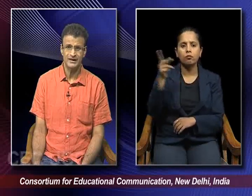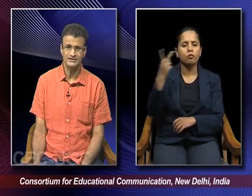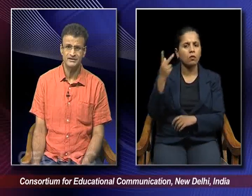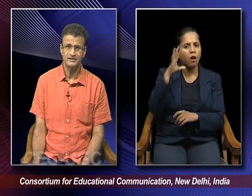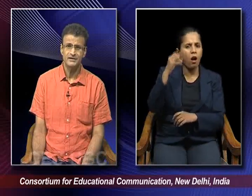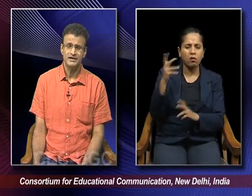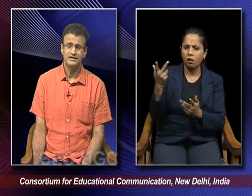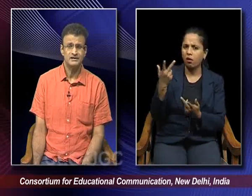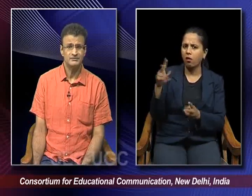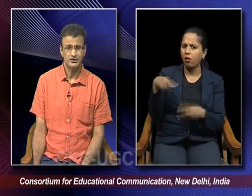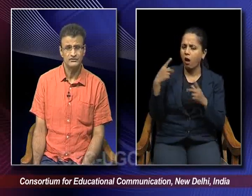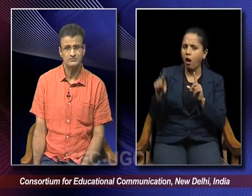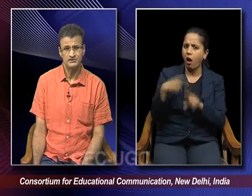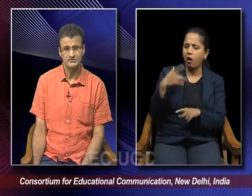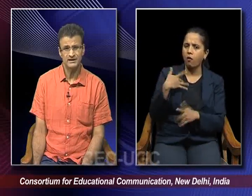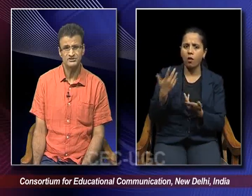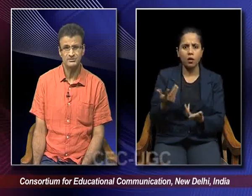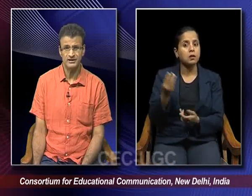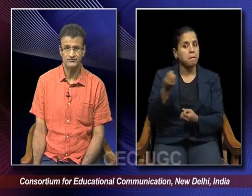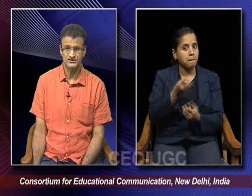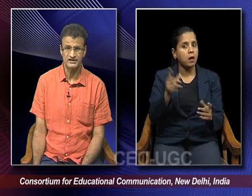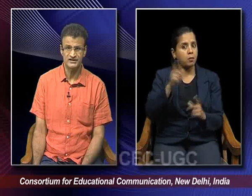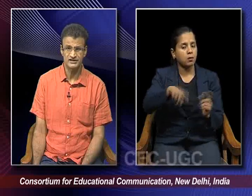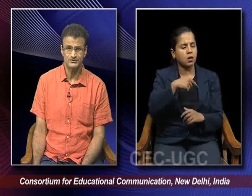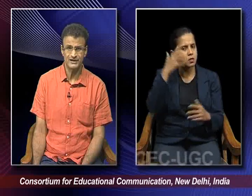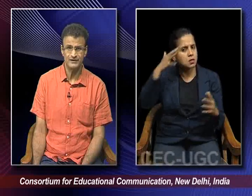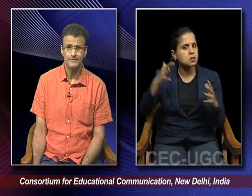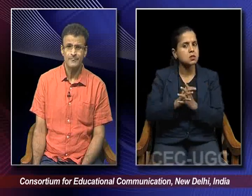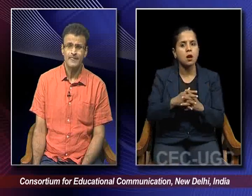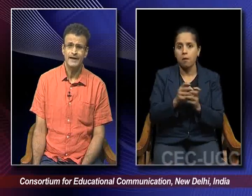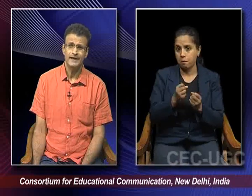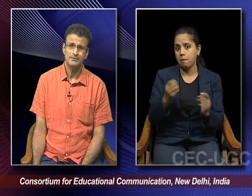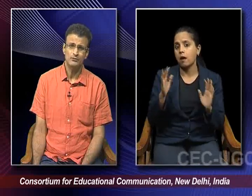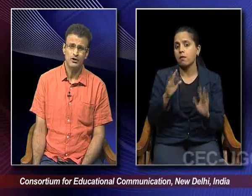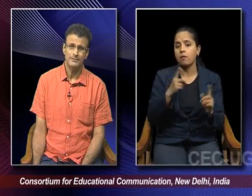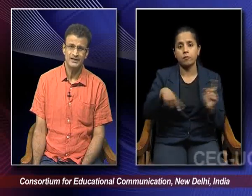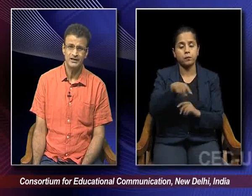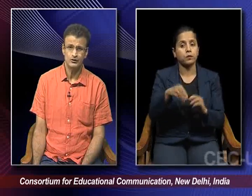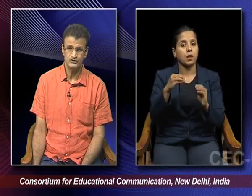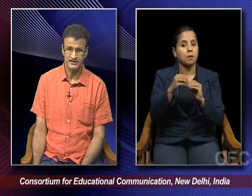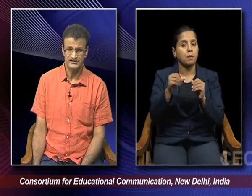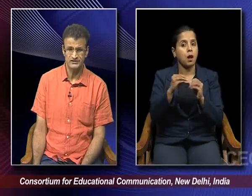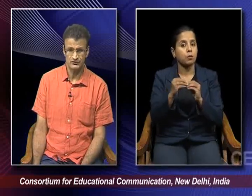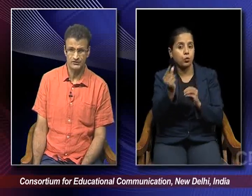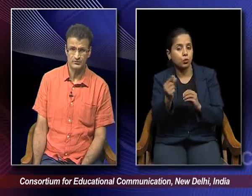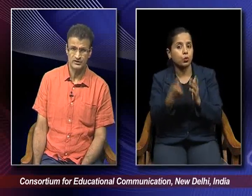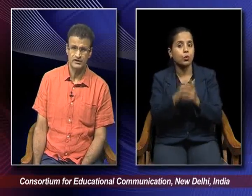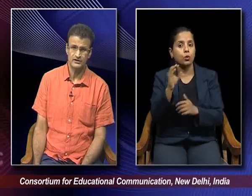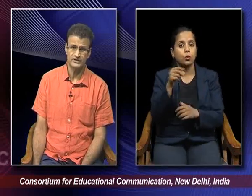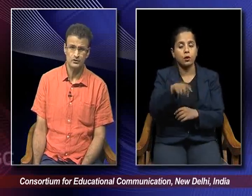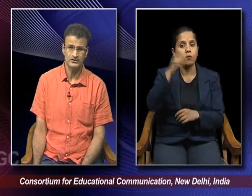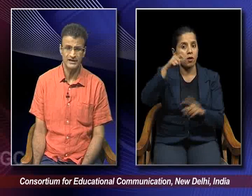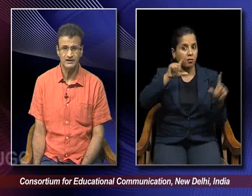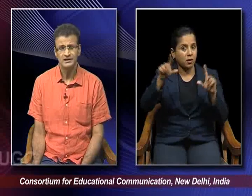by Gandhi, and many of them sometimes they became frustrated as well. And Baburao Patel, who was the editor of Film India,